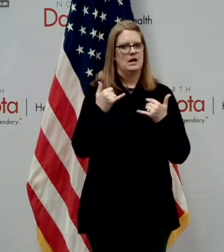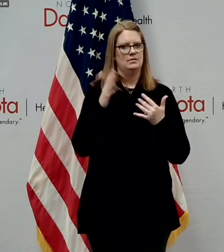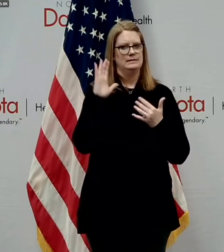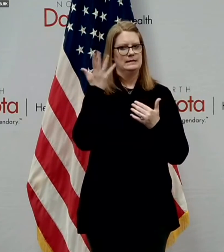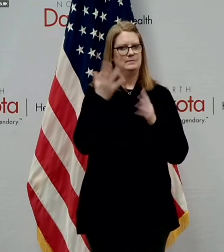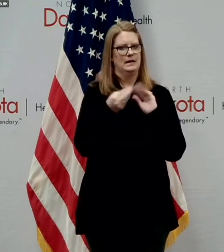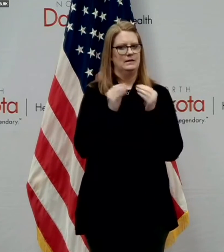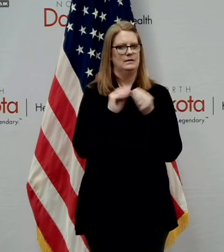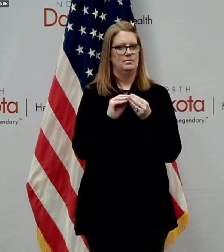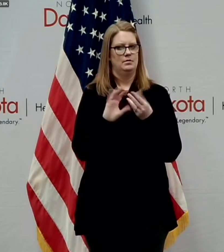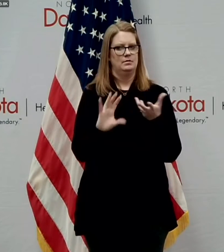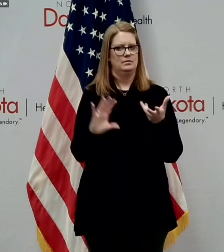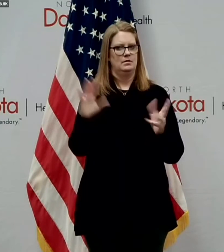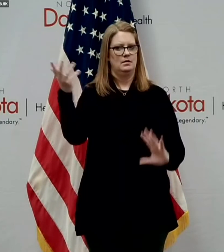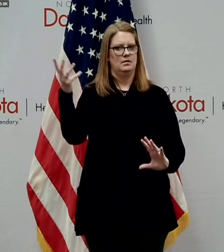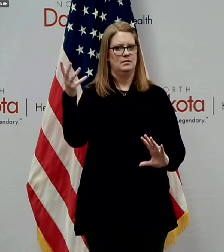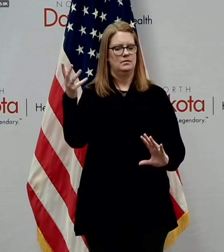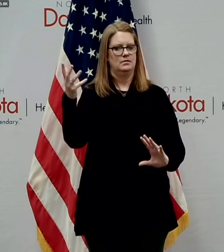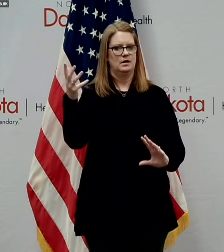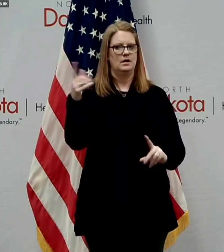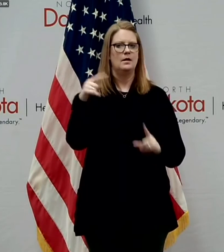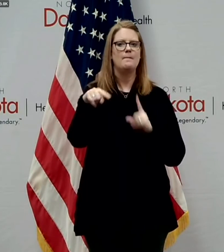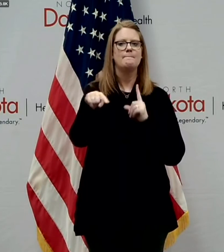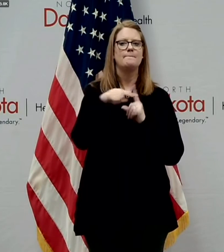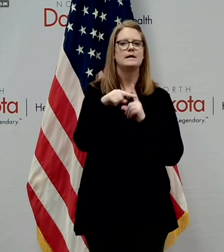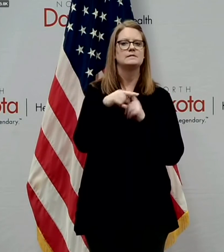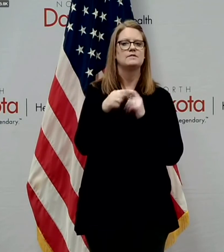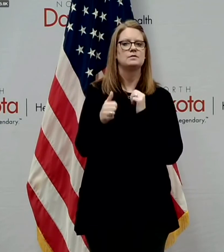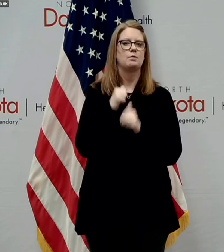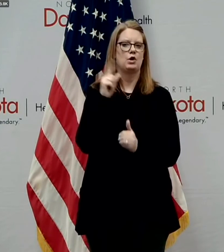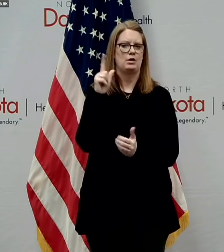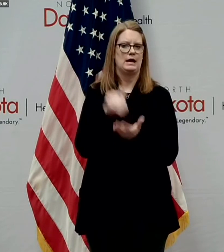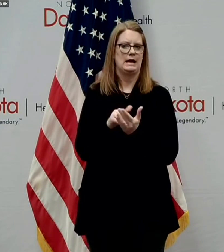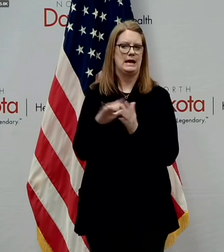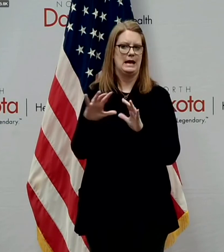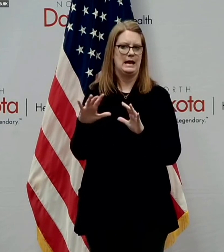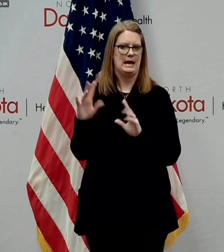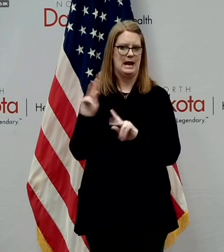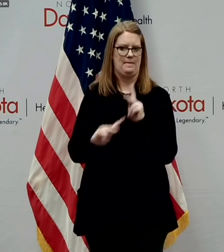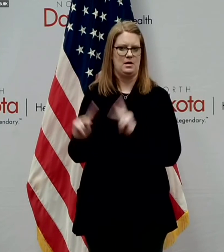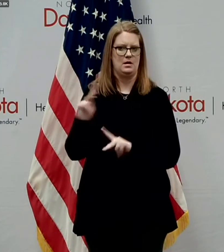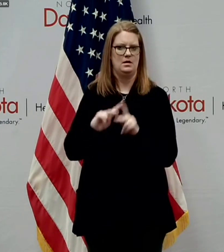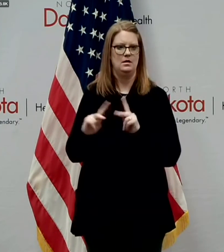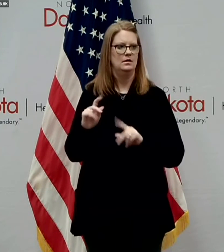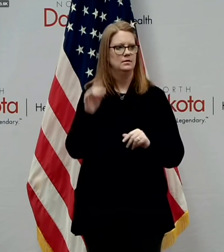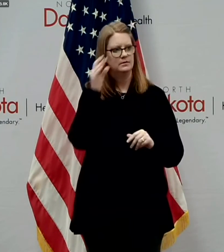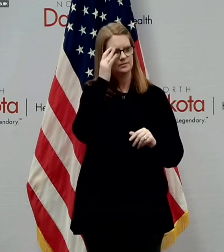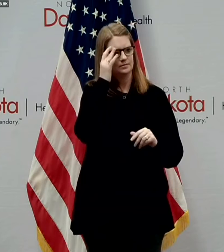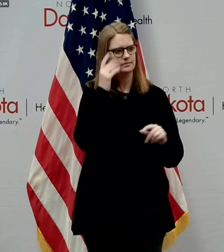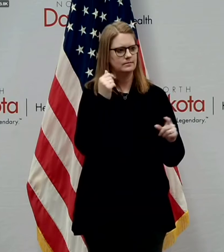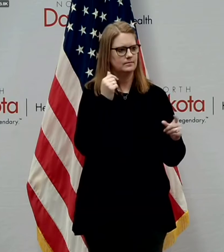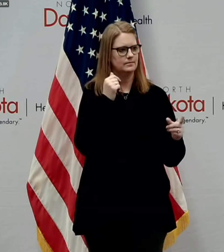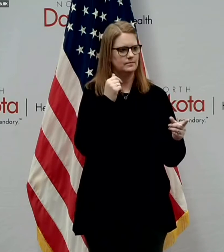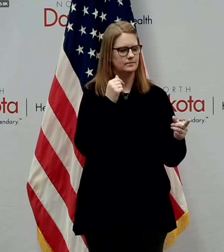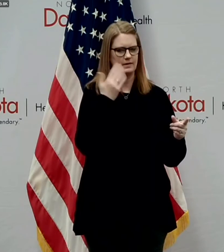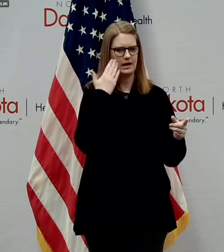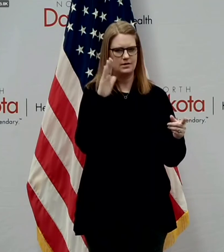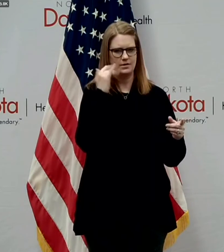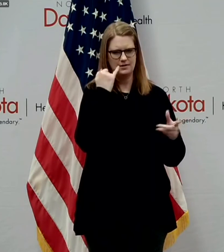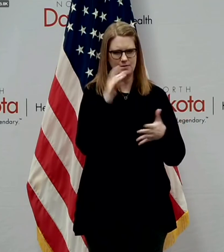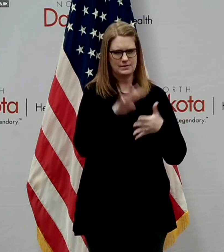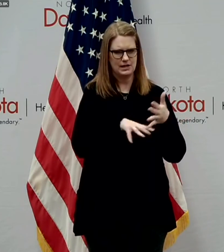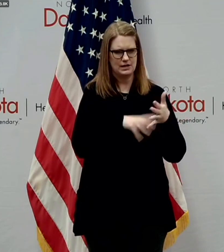but you need to look at positives per capita. And if you look at those relationships, and I'm not sure if we had that on a chart